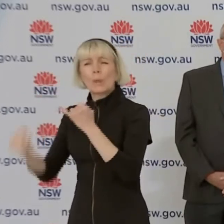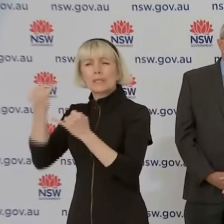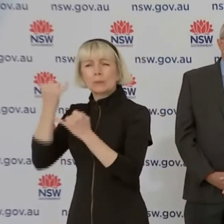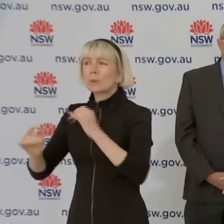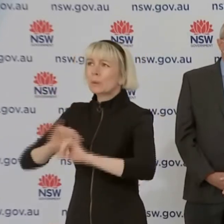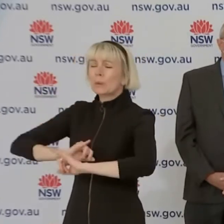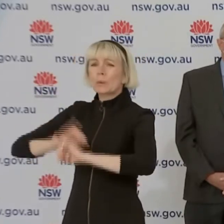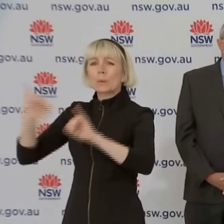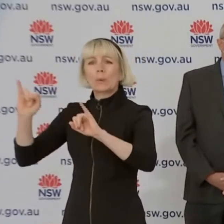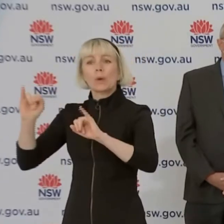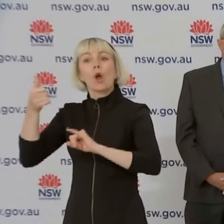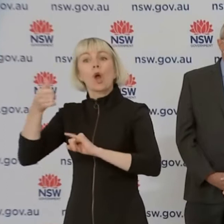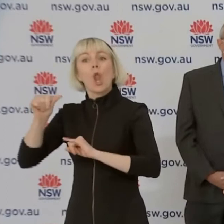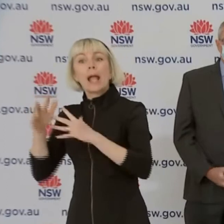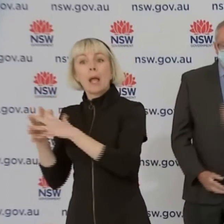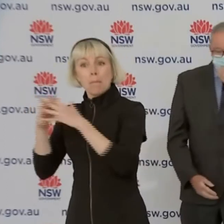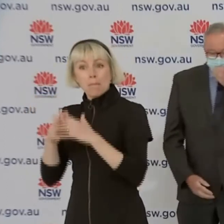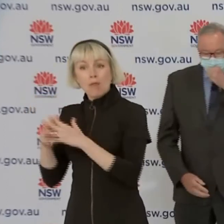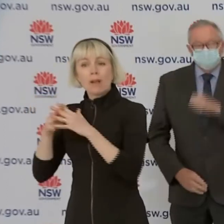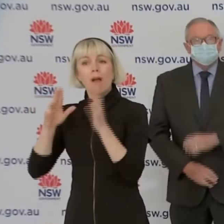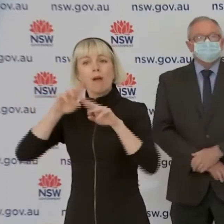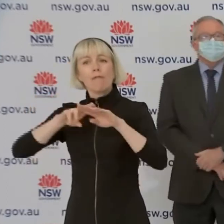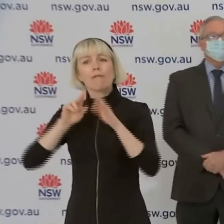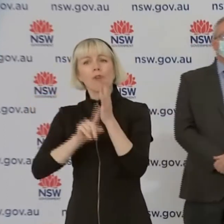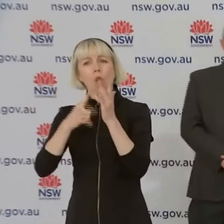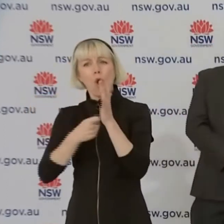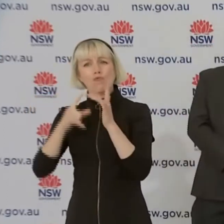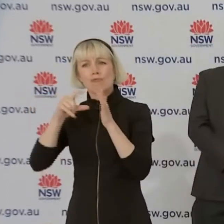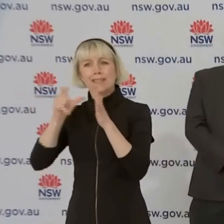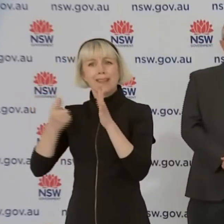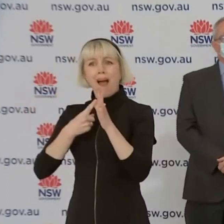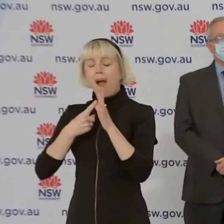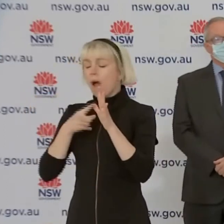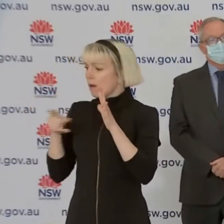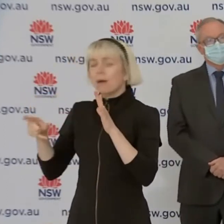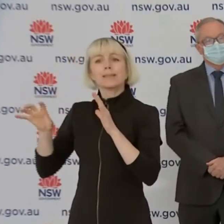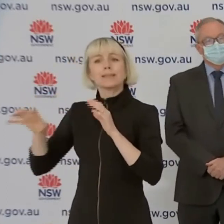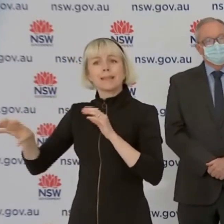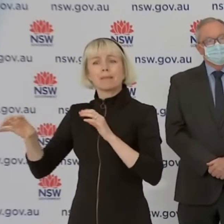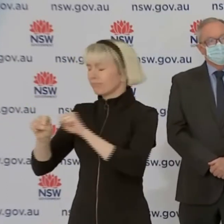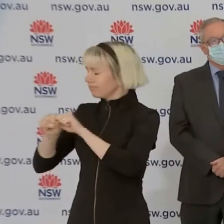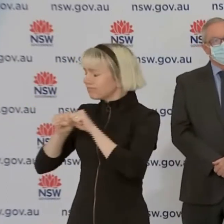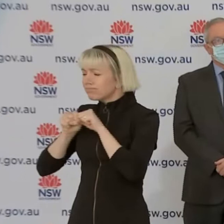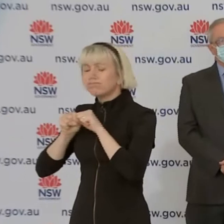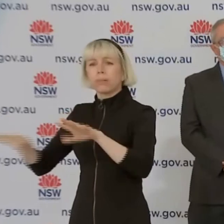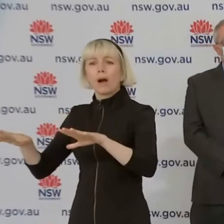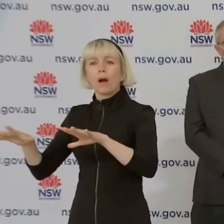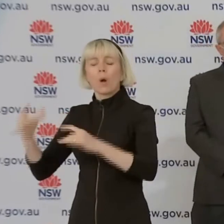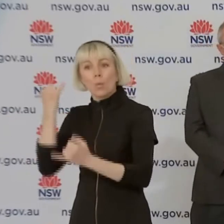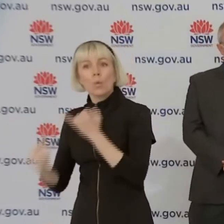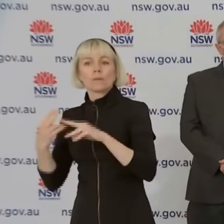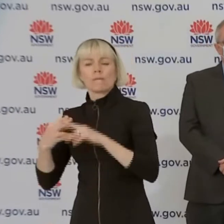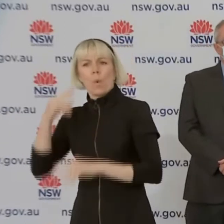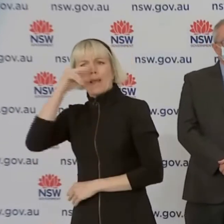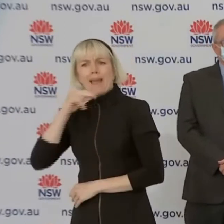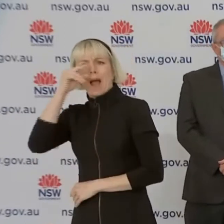places like Florida, particularly for young people, the numbers are really out of control. What makes you so confident that it's going to be safe to